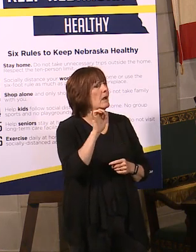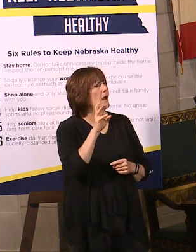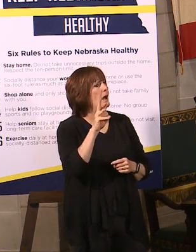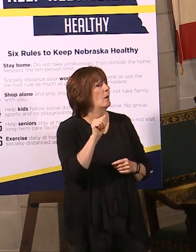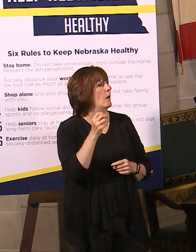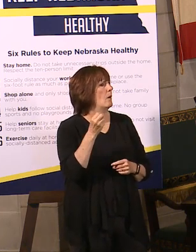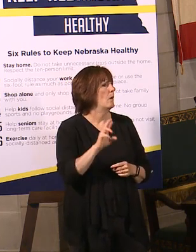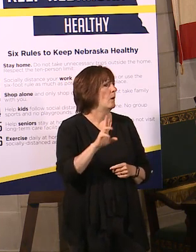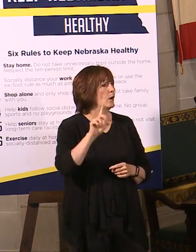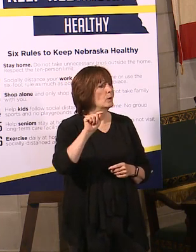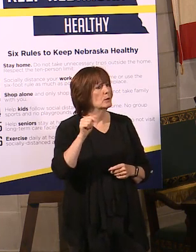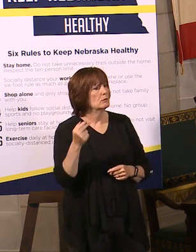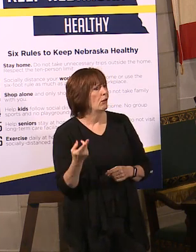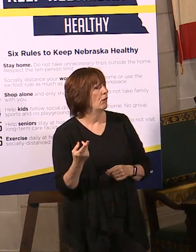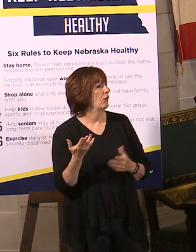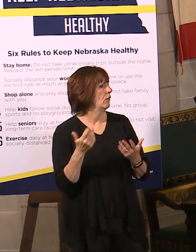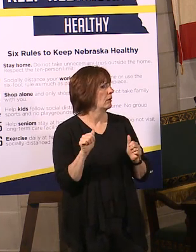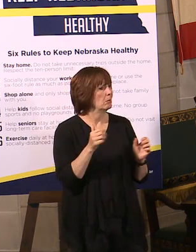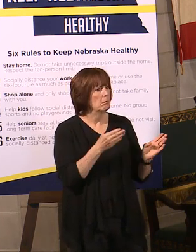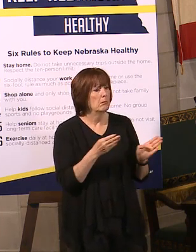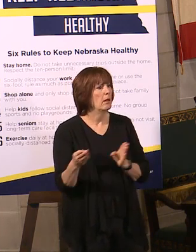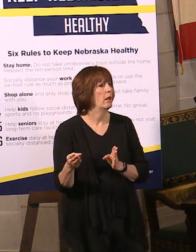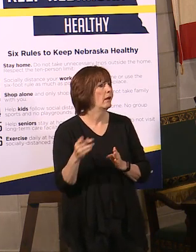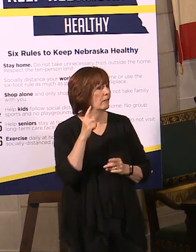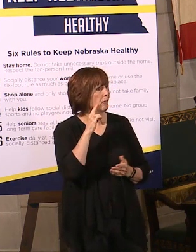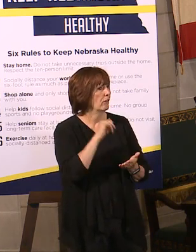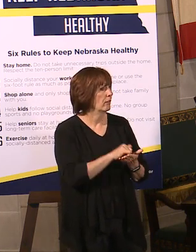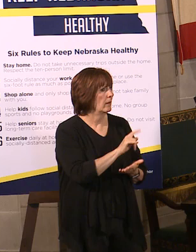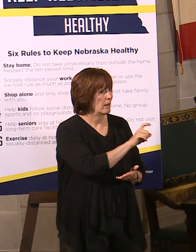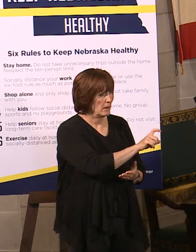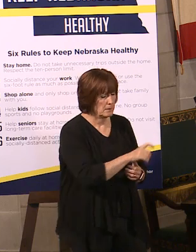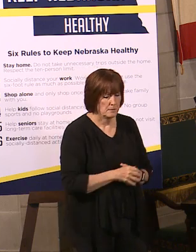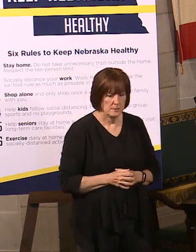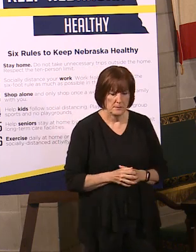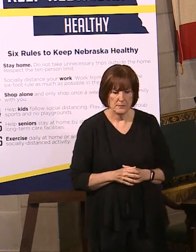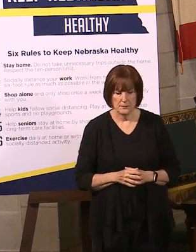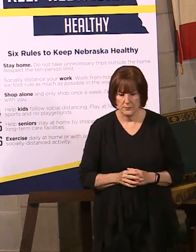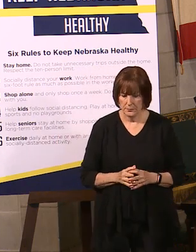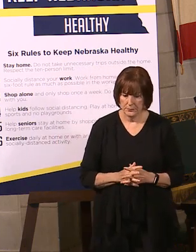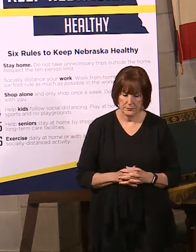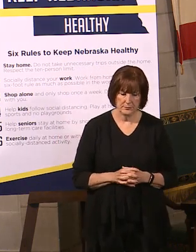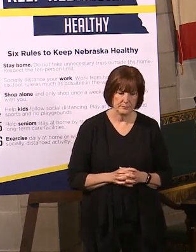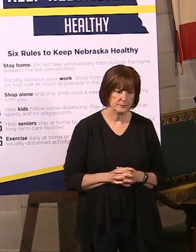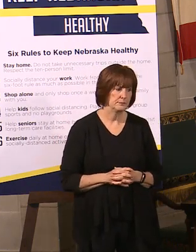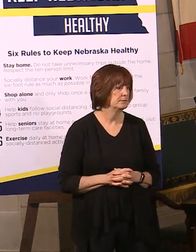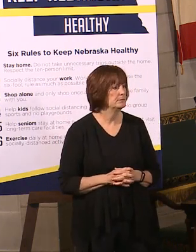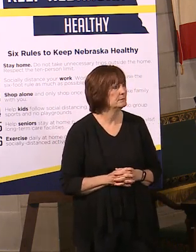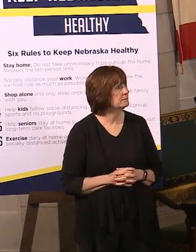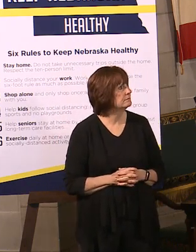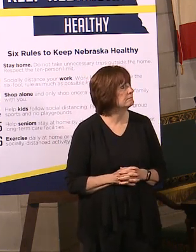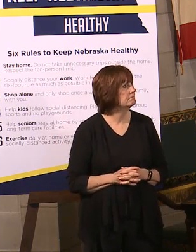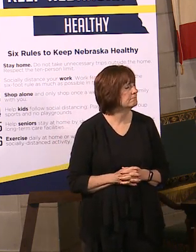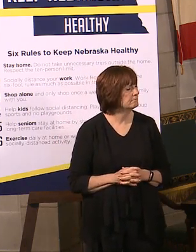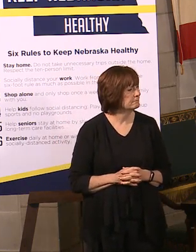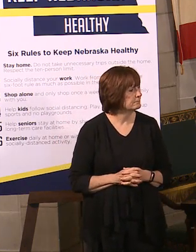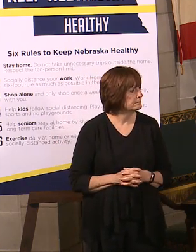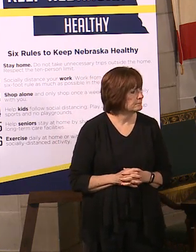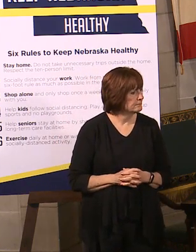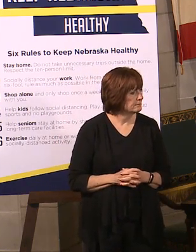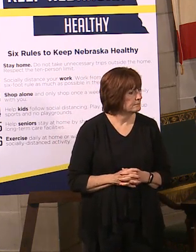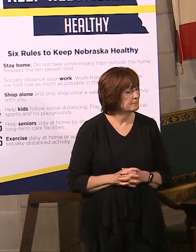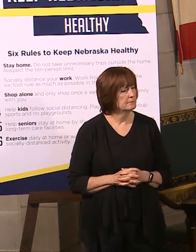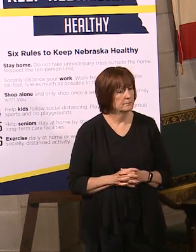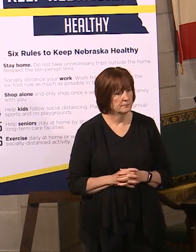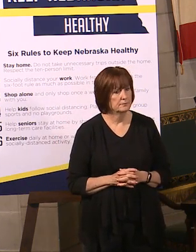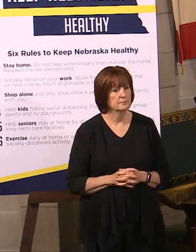asking, is there any plans to deal with any backlogging at our lab that we've set up at CHI for Test Nebraska? Is there any lessons to